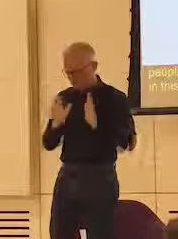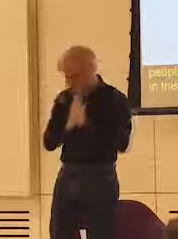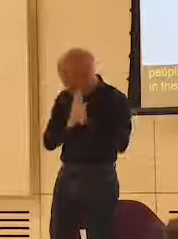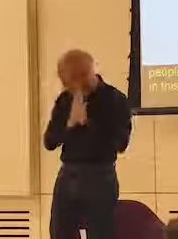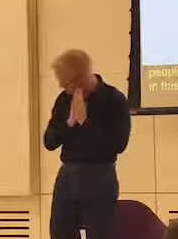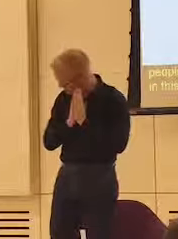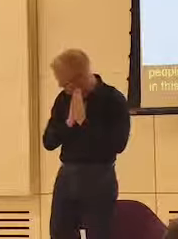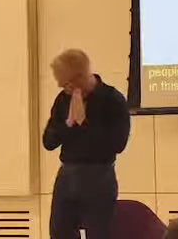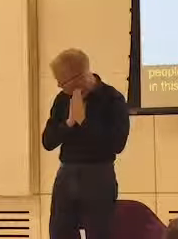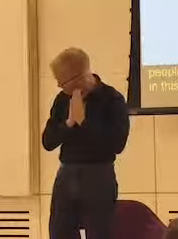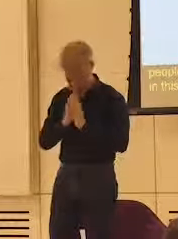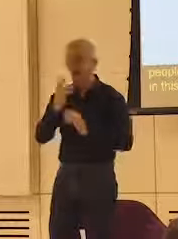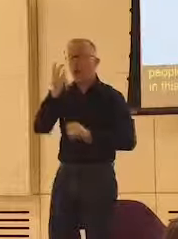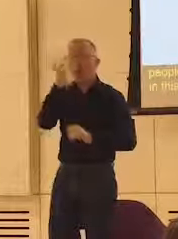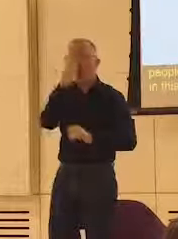Right. I'm very nervous.